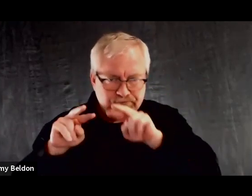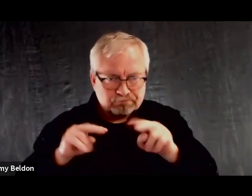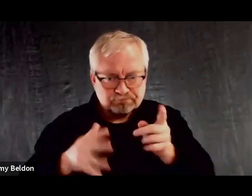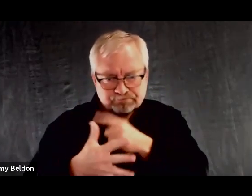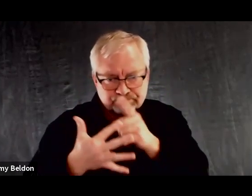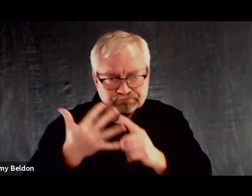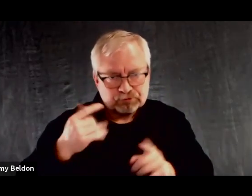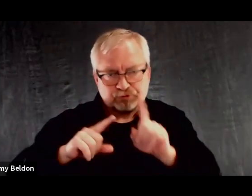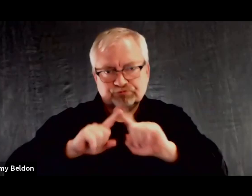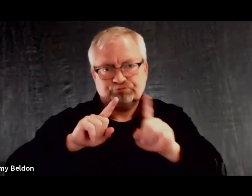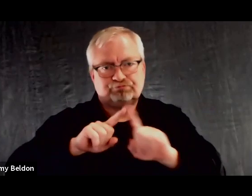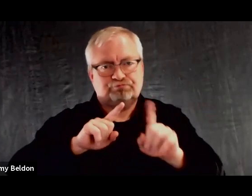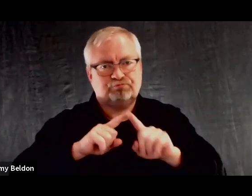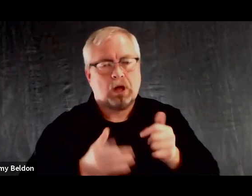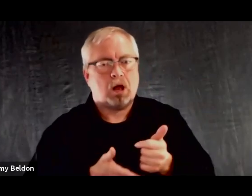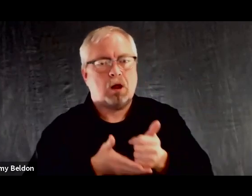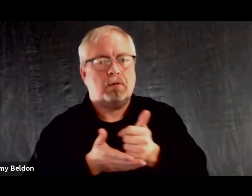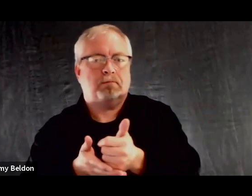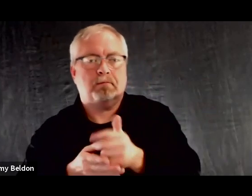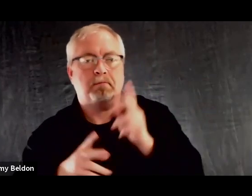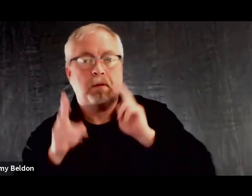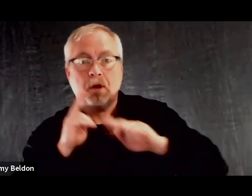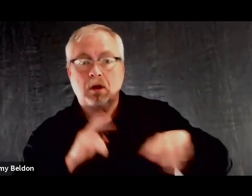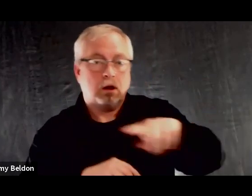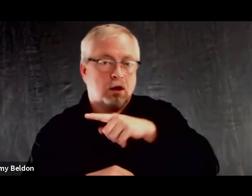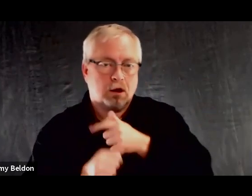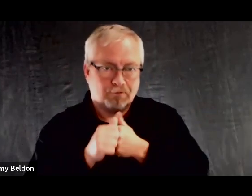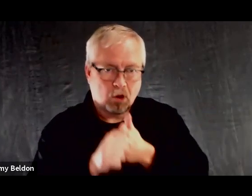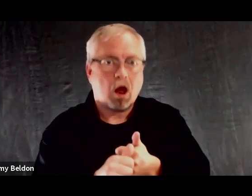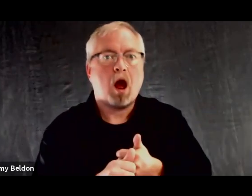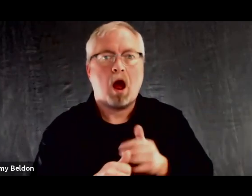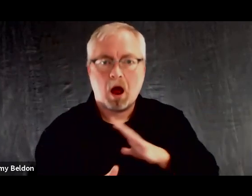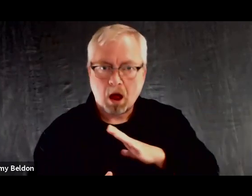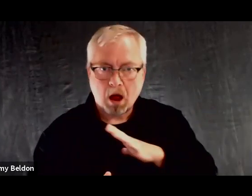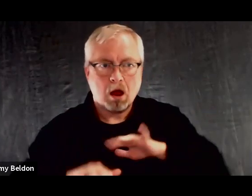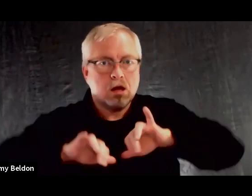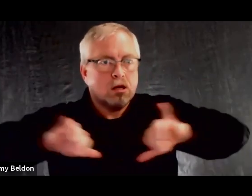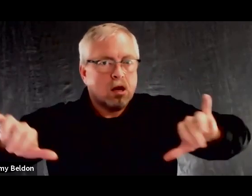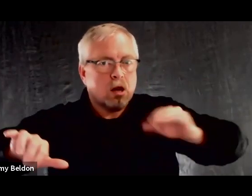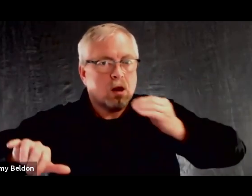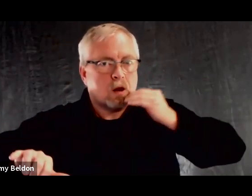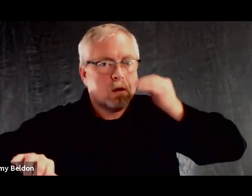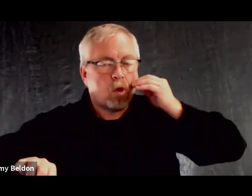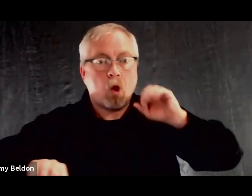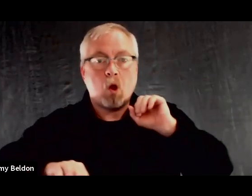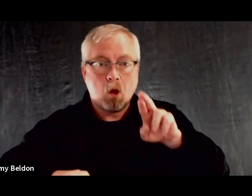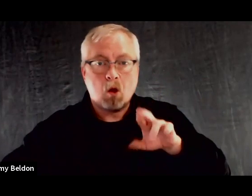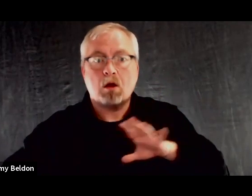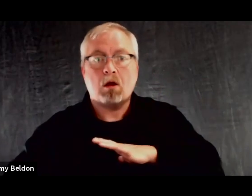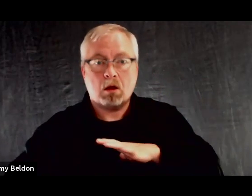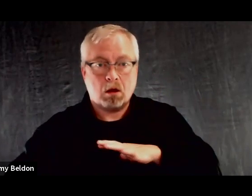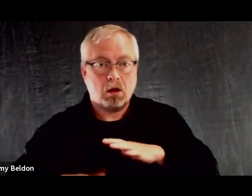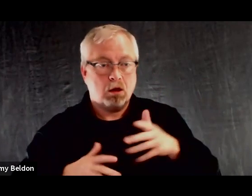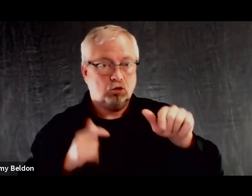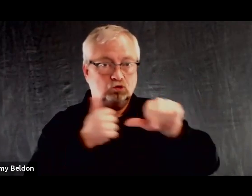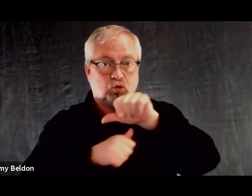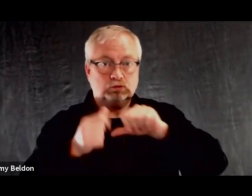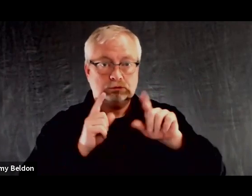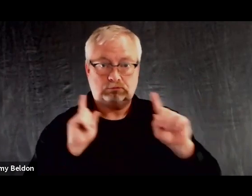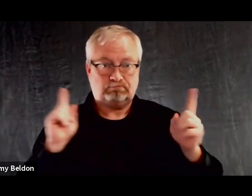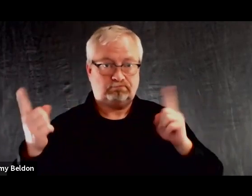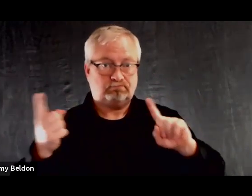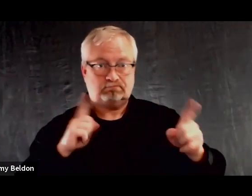really doing the social distancing, it really has the Minnesota community, as the governor